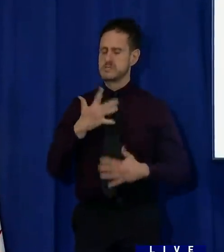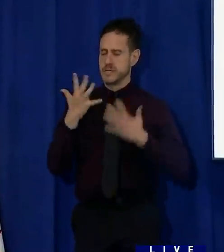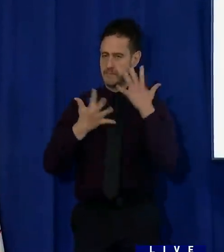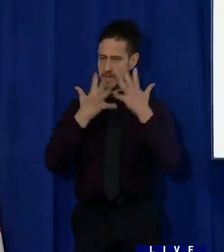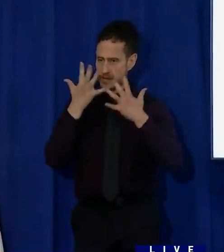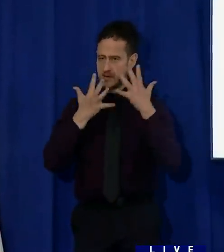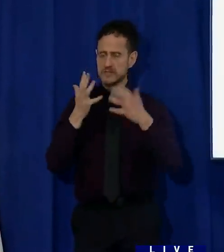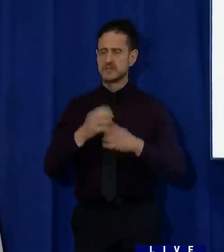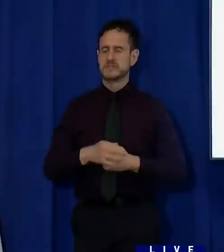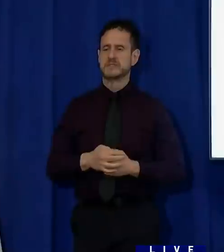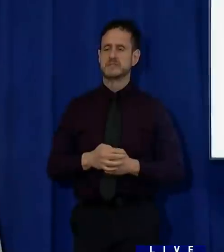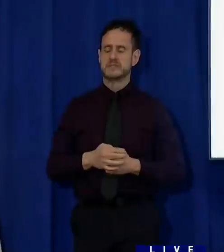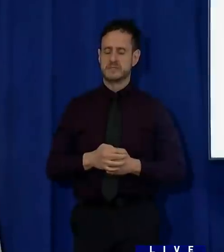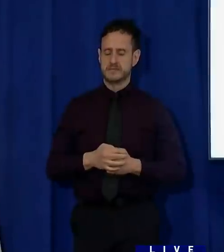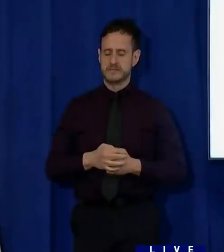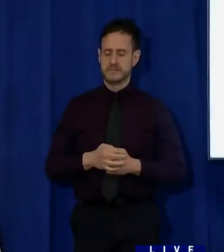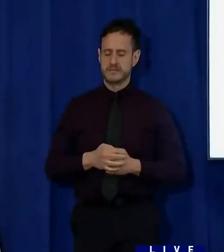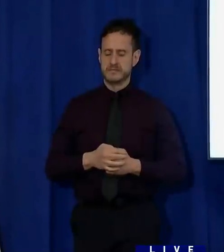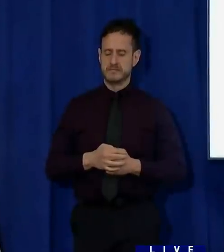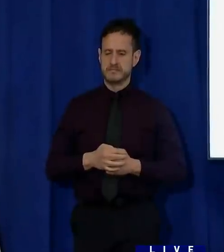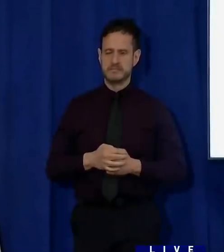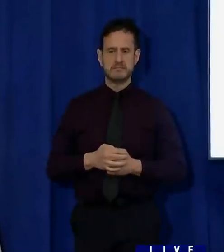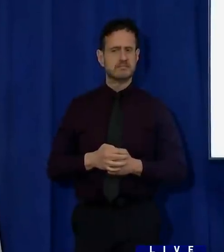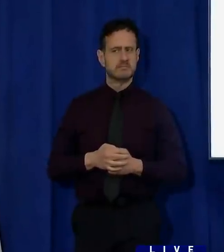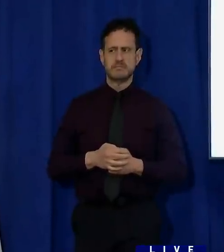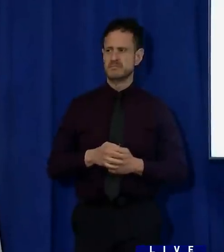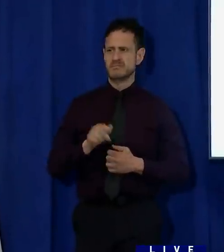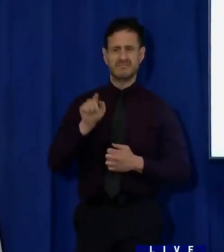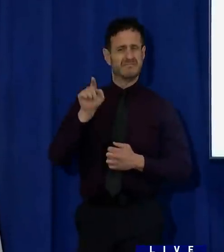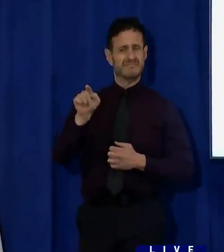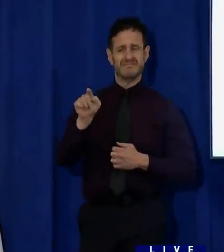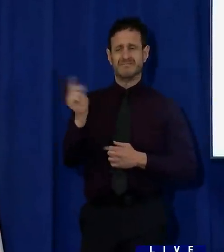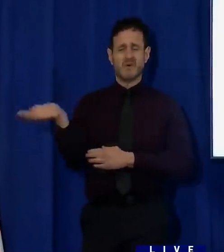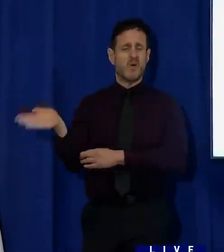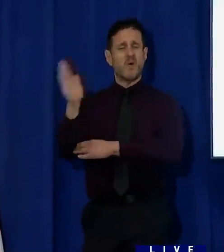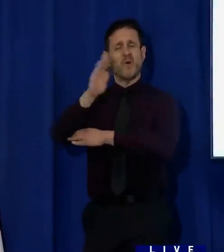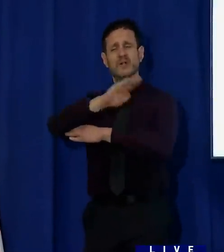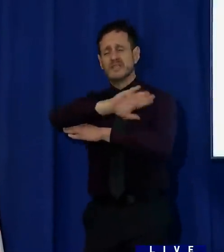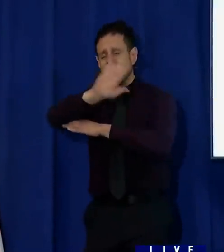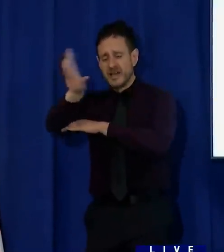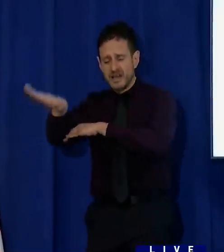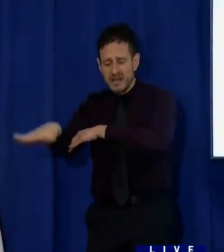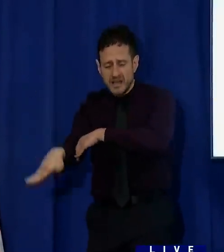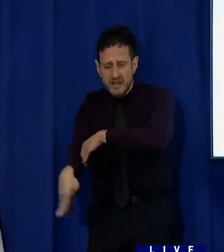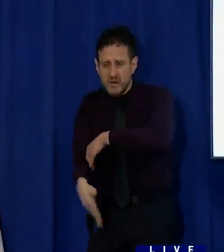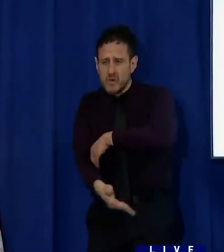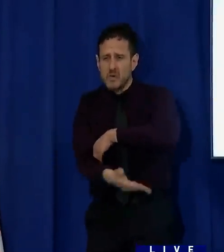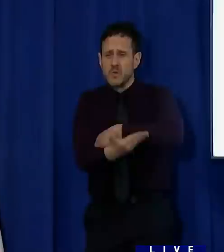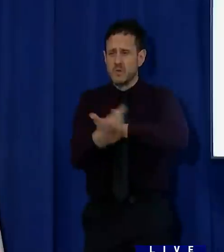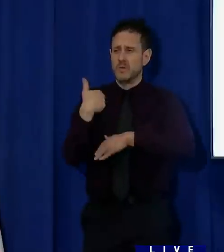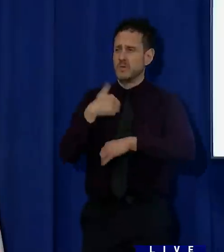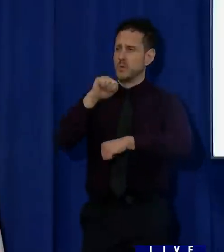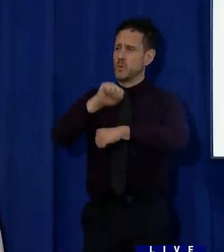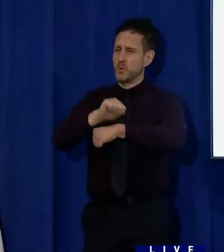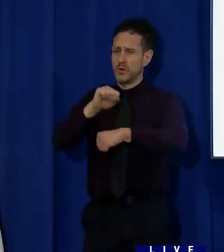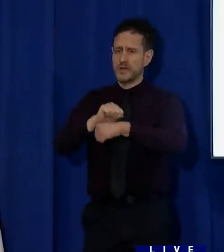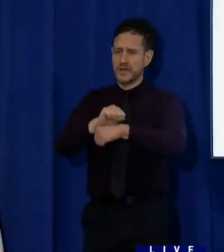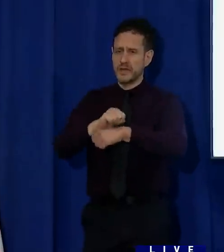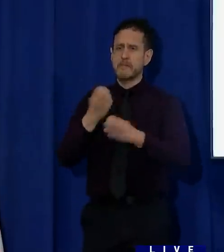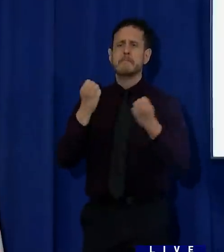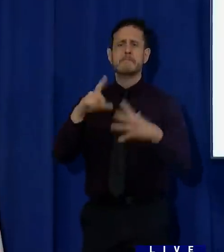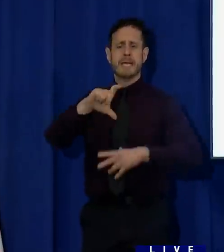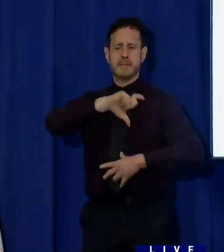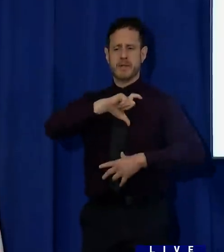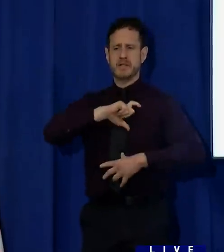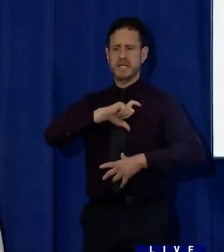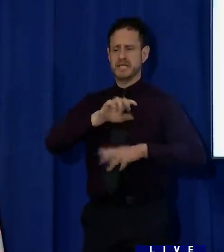As the first said, out there all day, all night, to the early morning, standing shoulder to shoulder with the